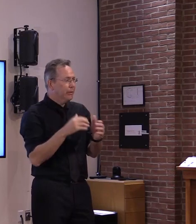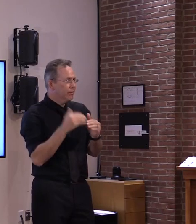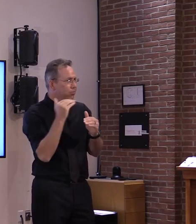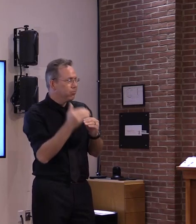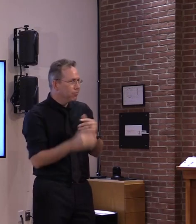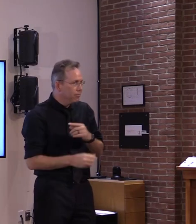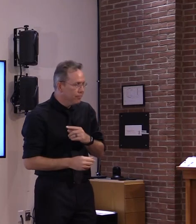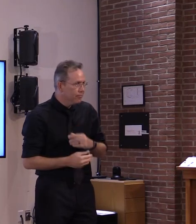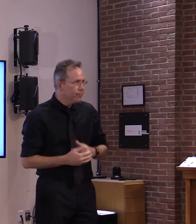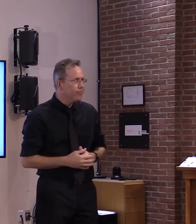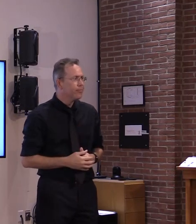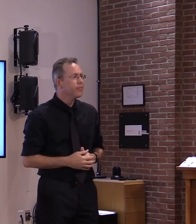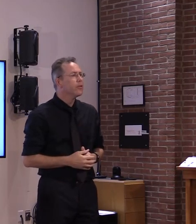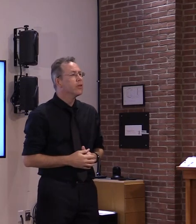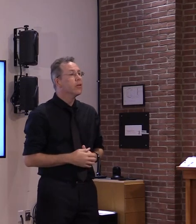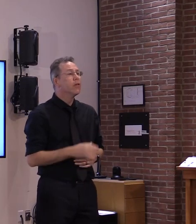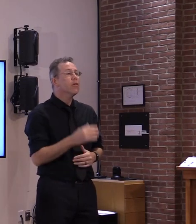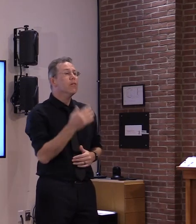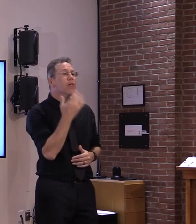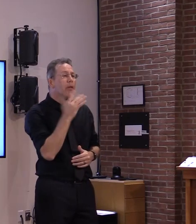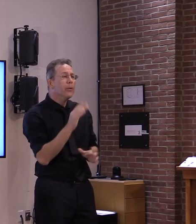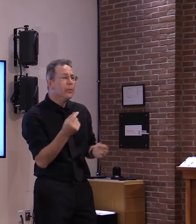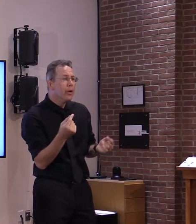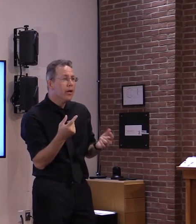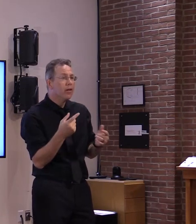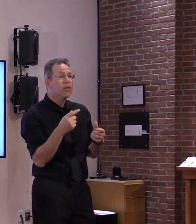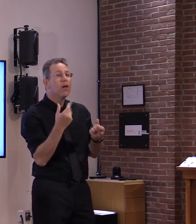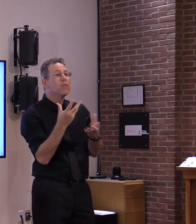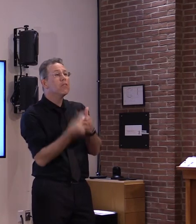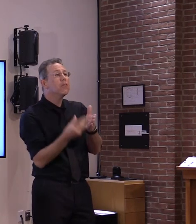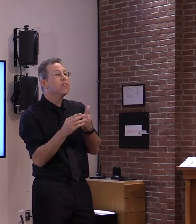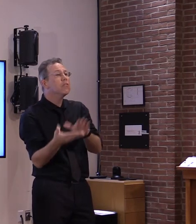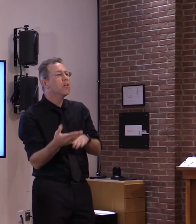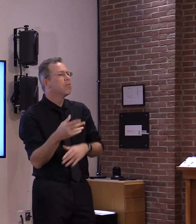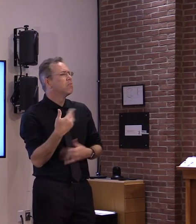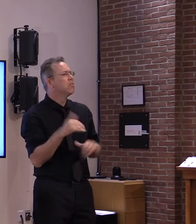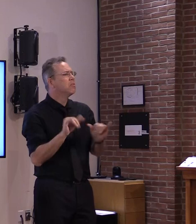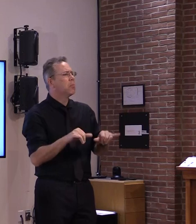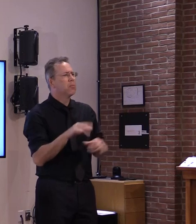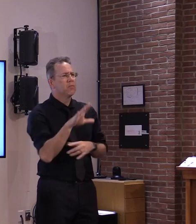Fortunately, the death line has not changed since the end of July,